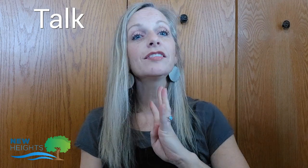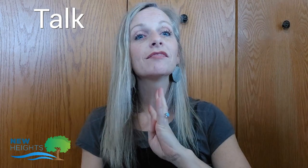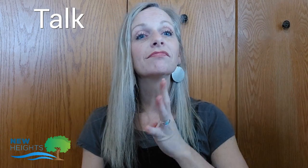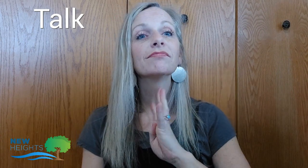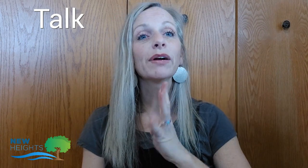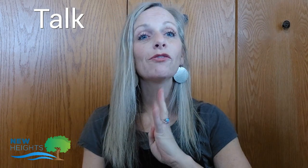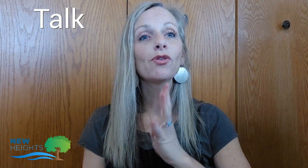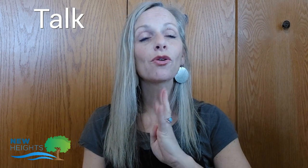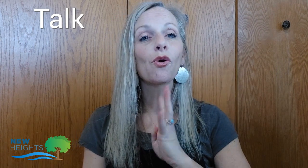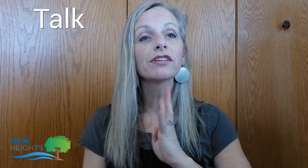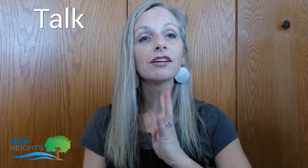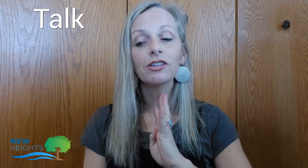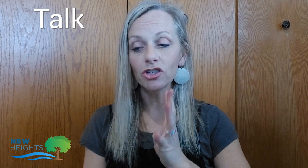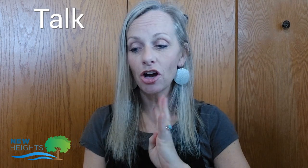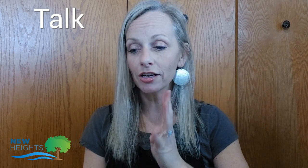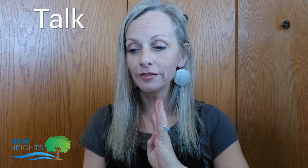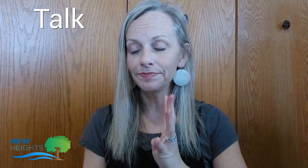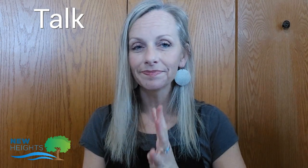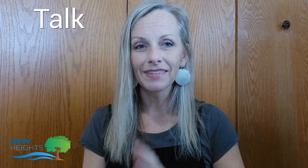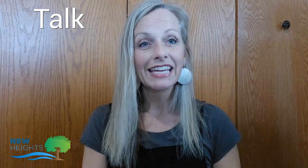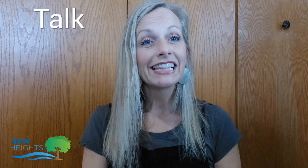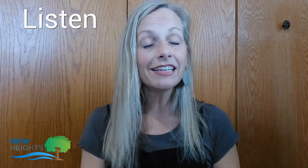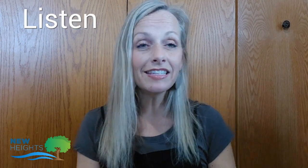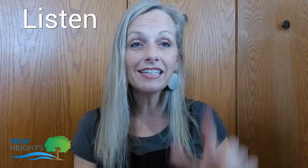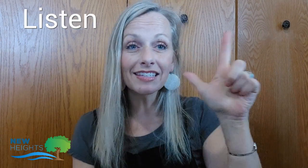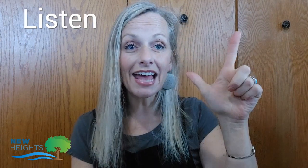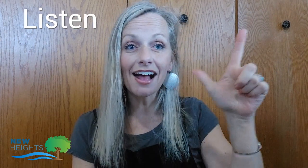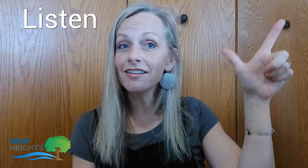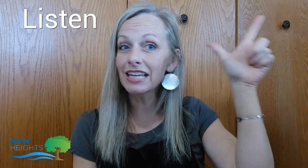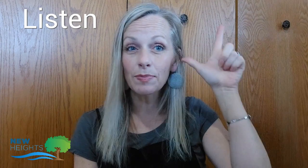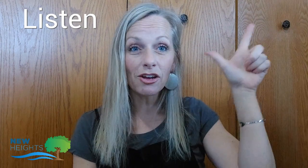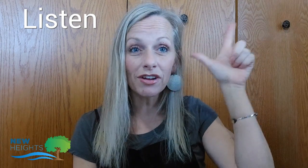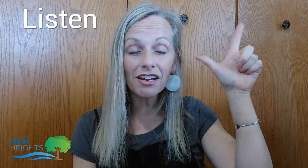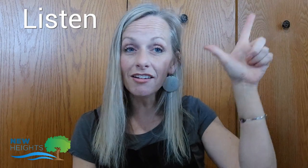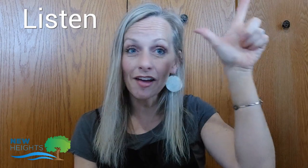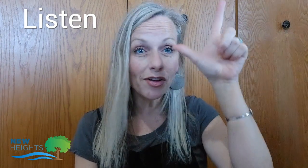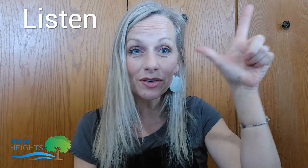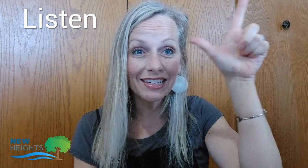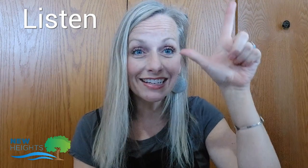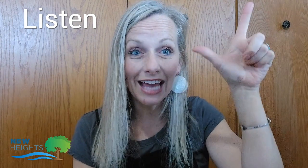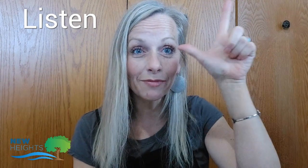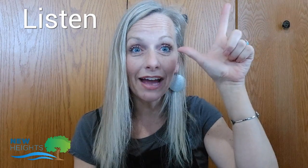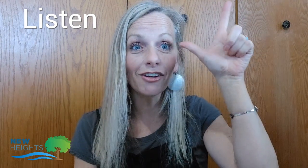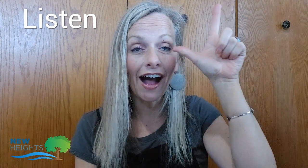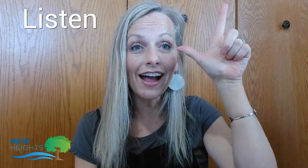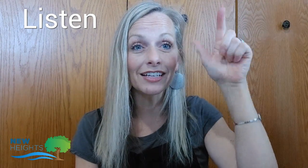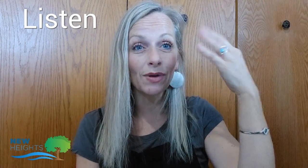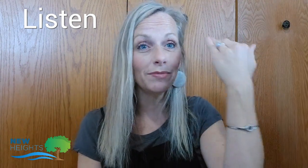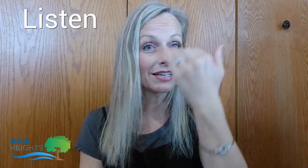fingers by your vocal cords. Talk. Listen is an L, and that's by your ear. I've also seen it's kind of by your eyes, right? Because